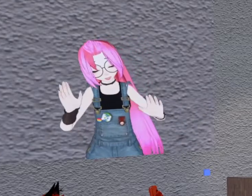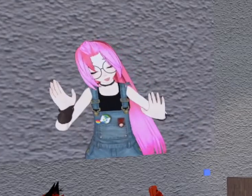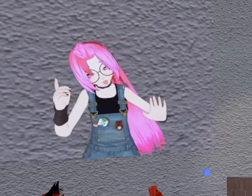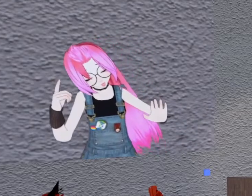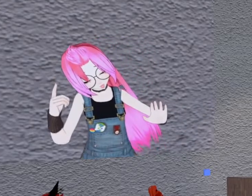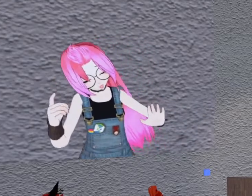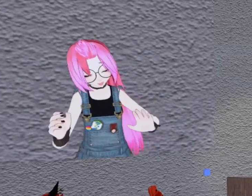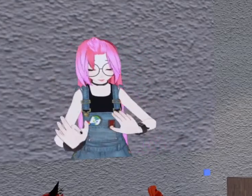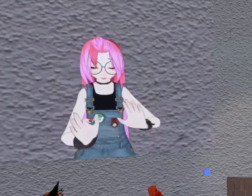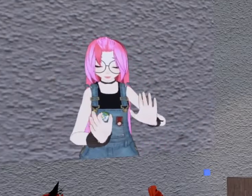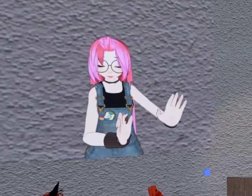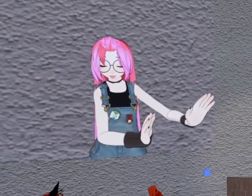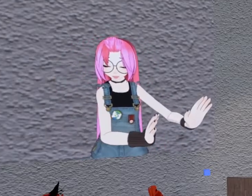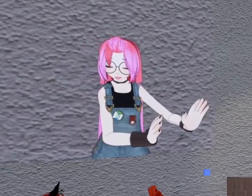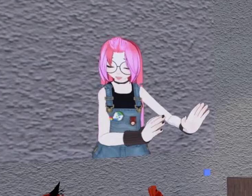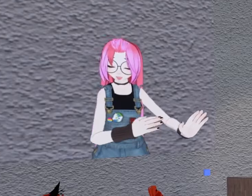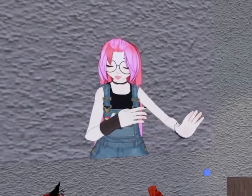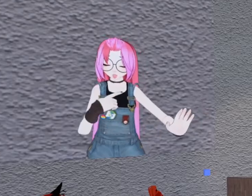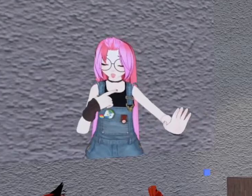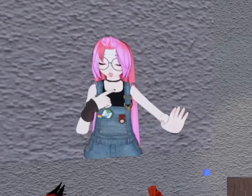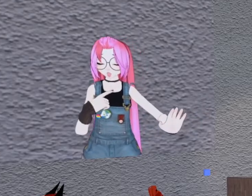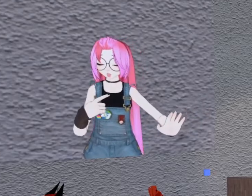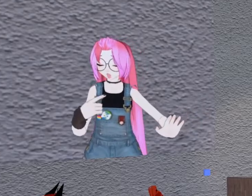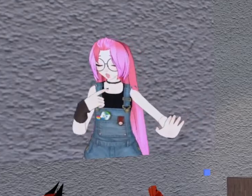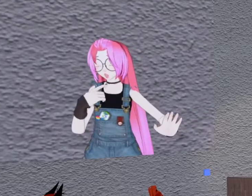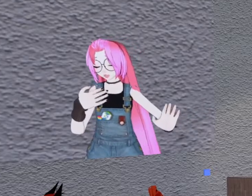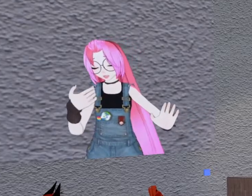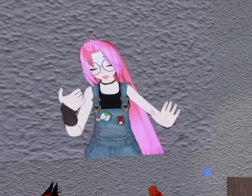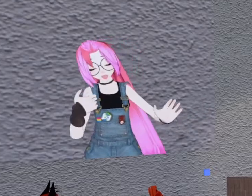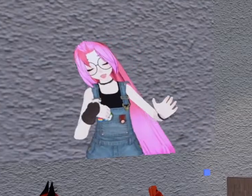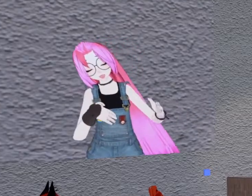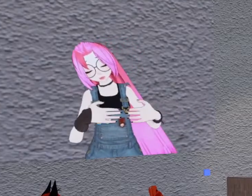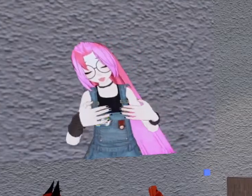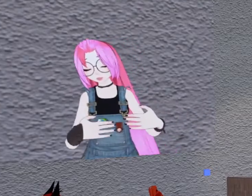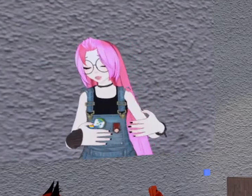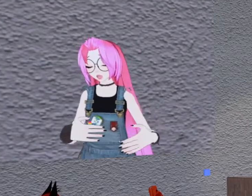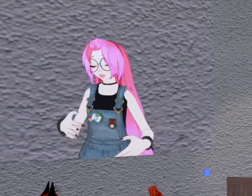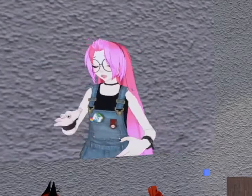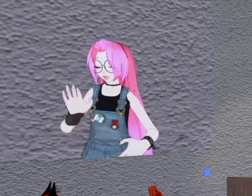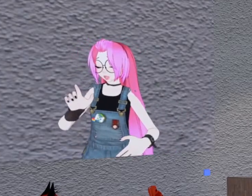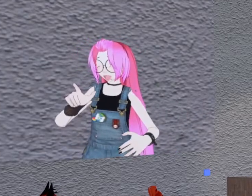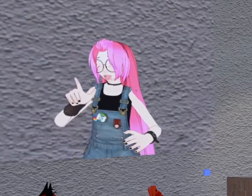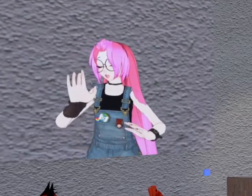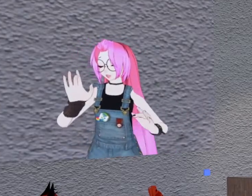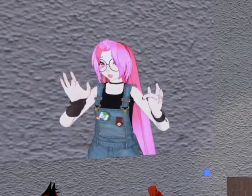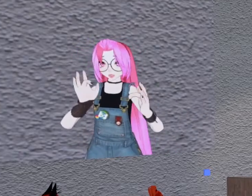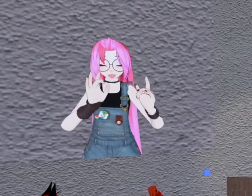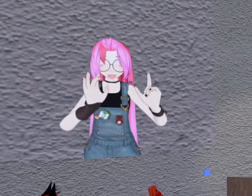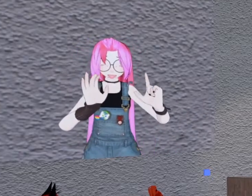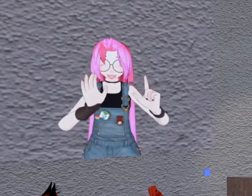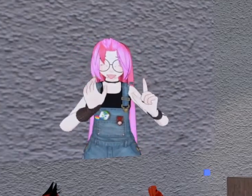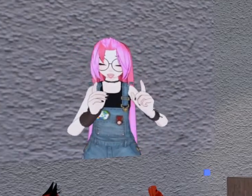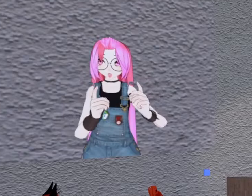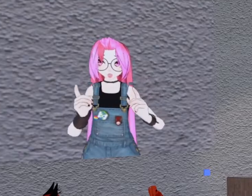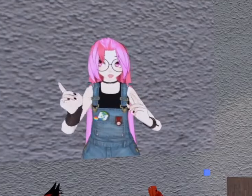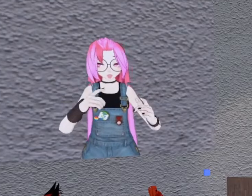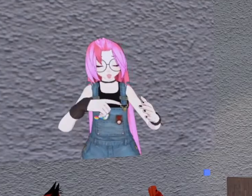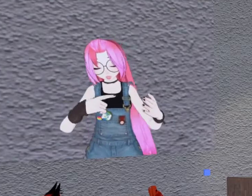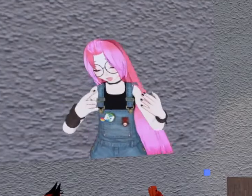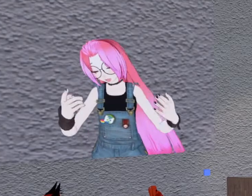I think. So people can tell you better than I can. So yeah, how about I'll post a link later in Discord, and you guys, I highly encourage